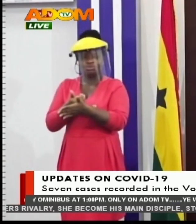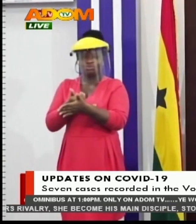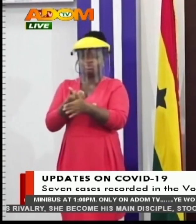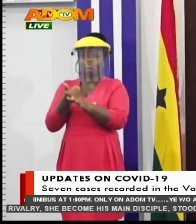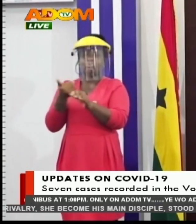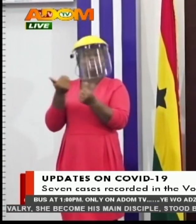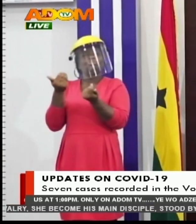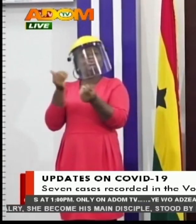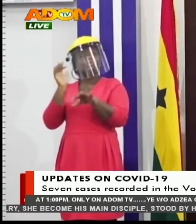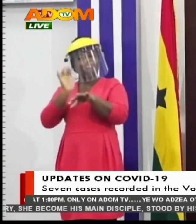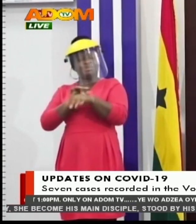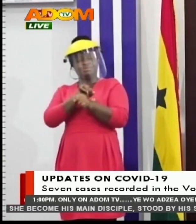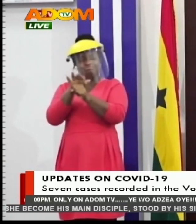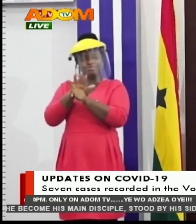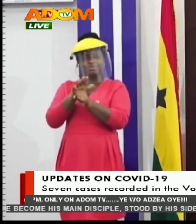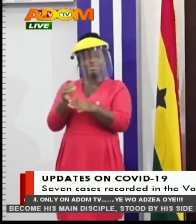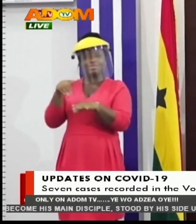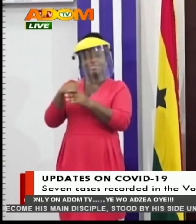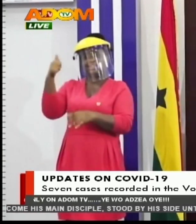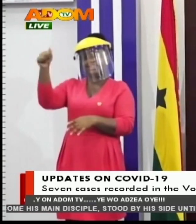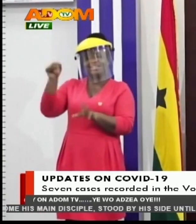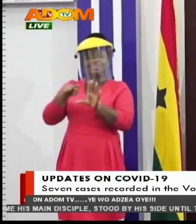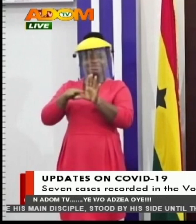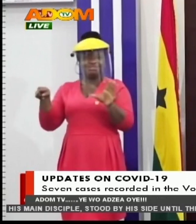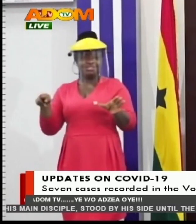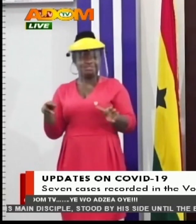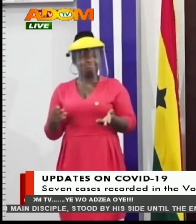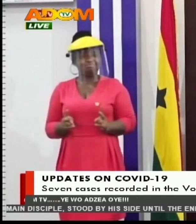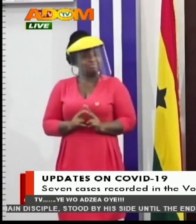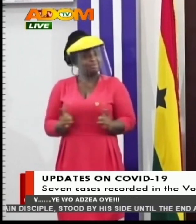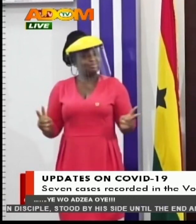5,918. There have been